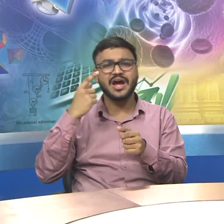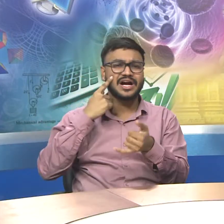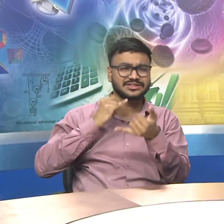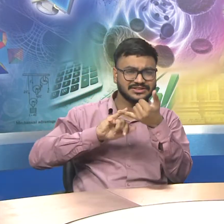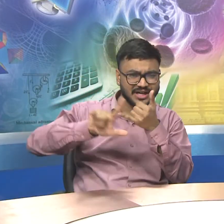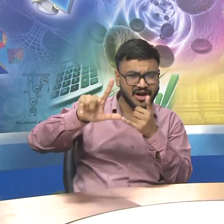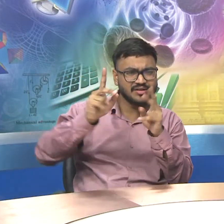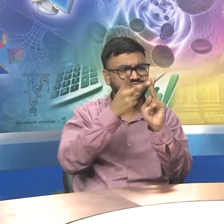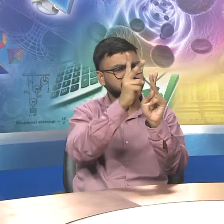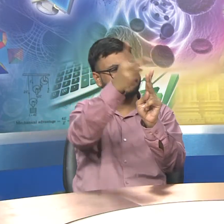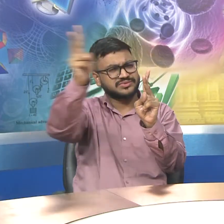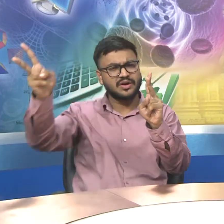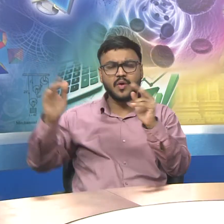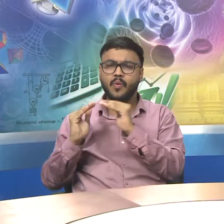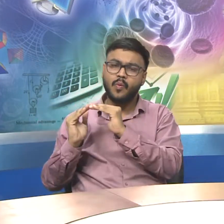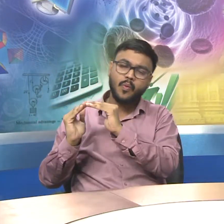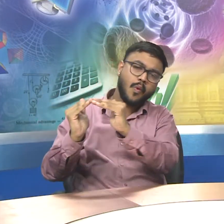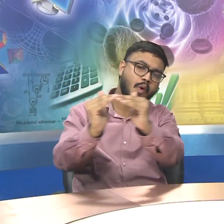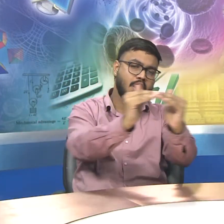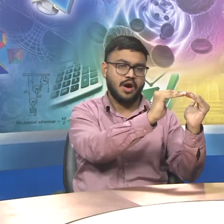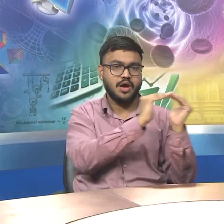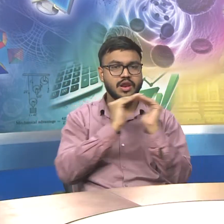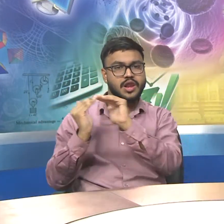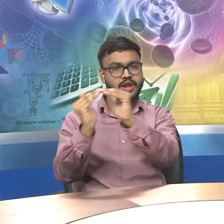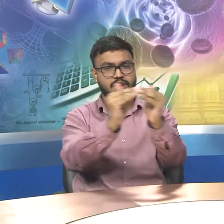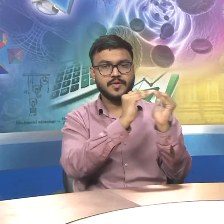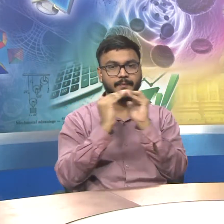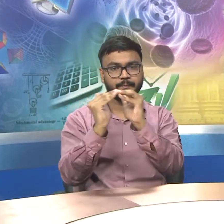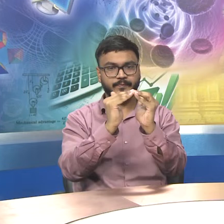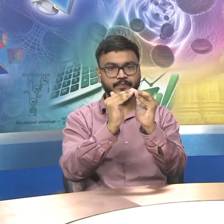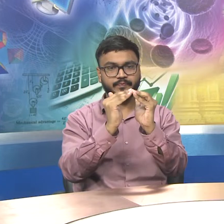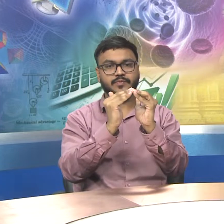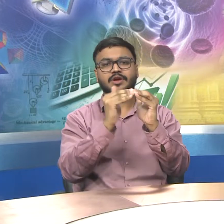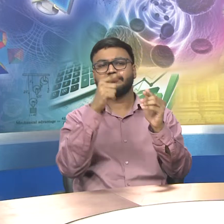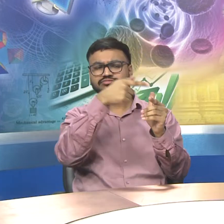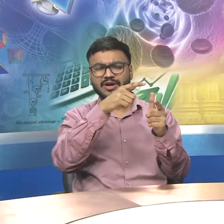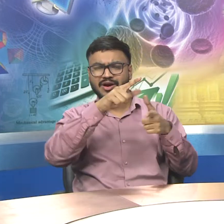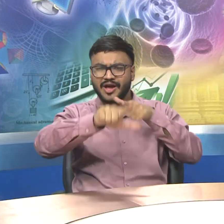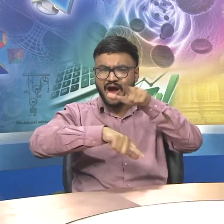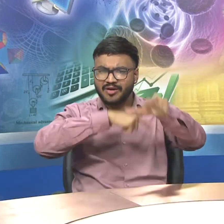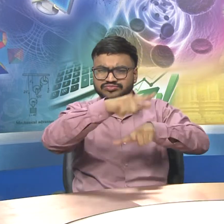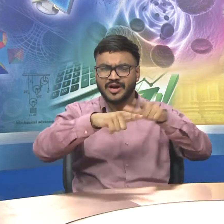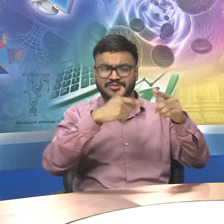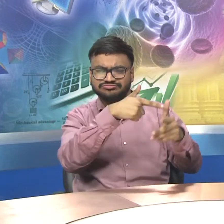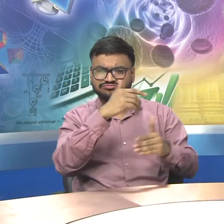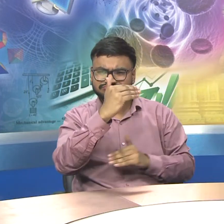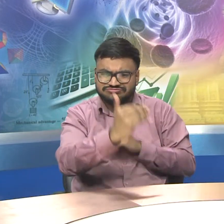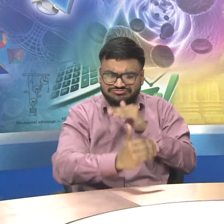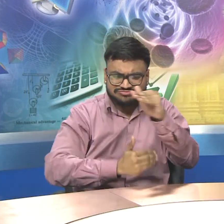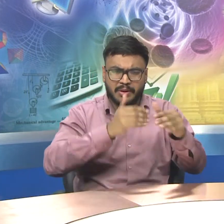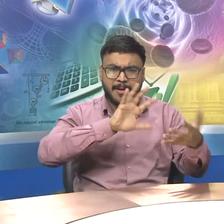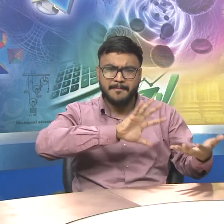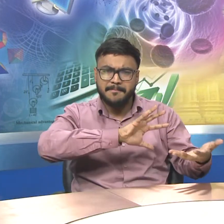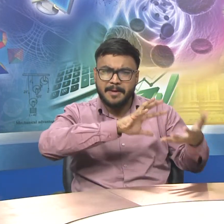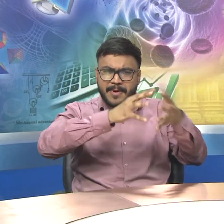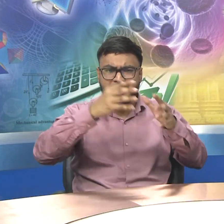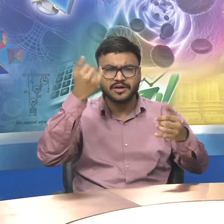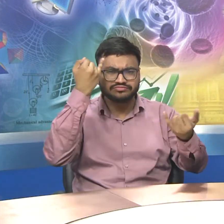In India, any language, whether it is ISL, Hindi, English, BSL, they all are